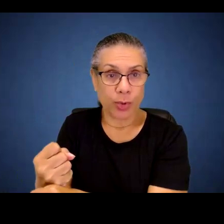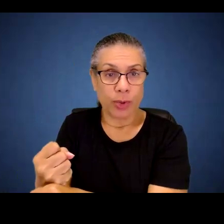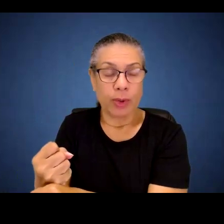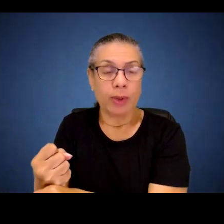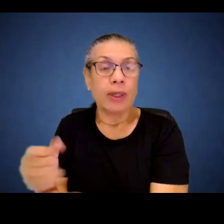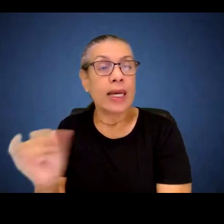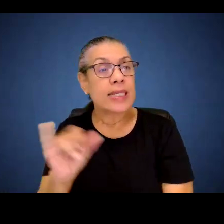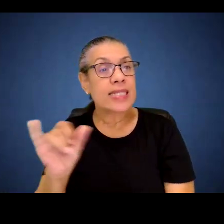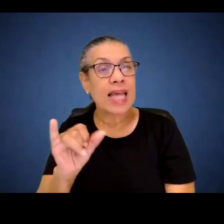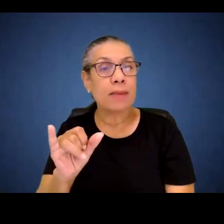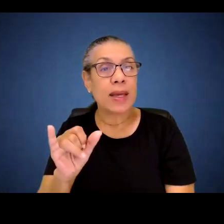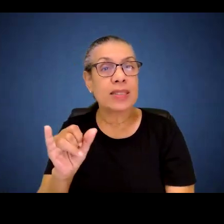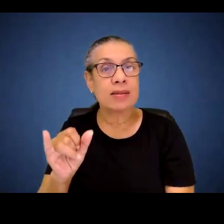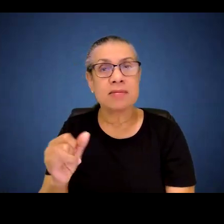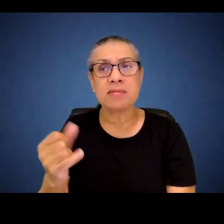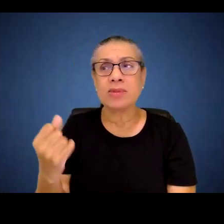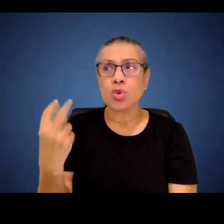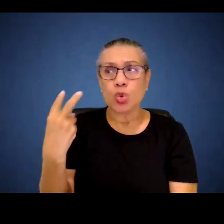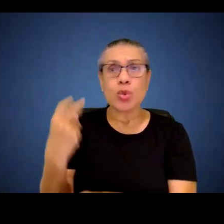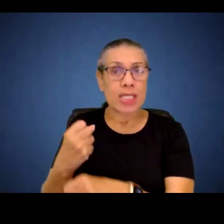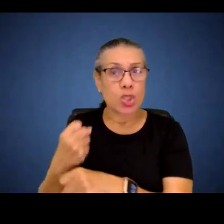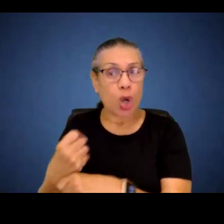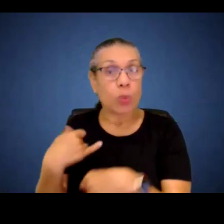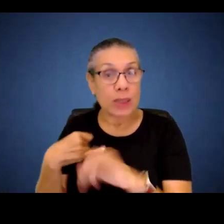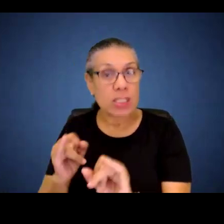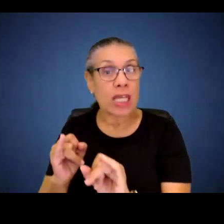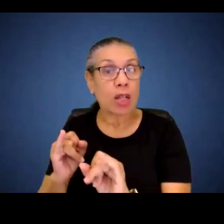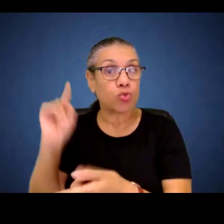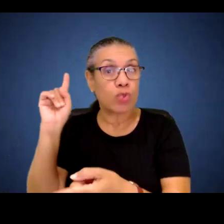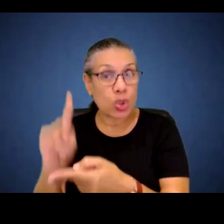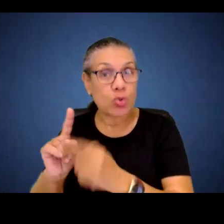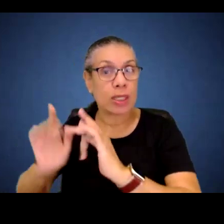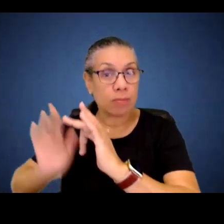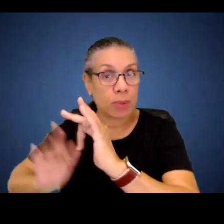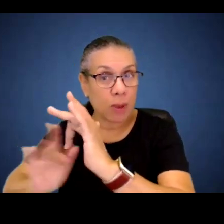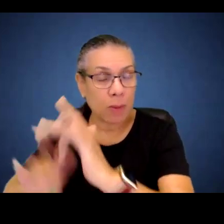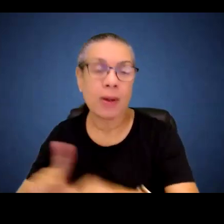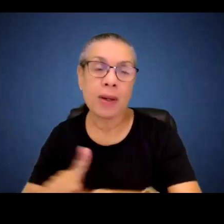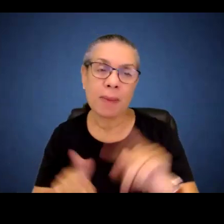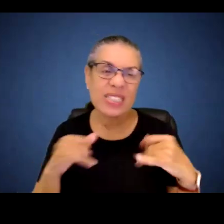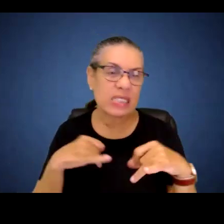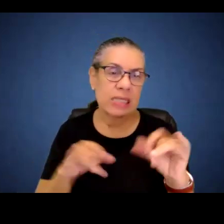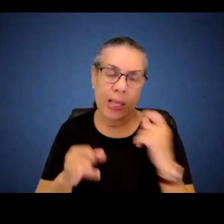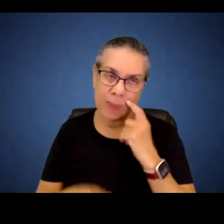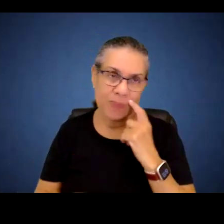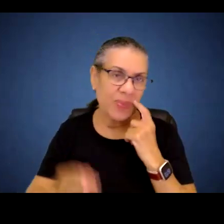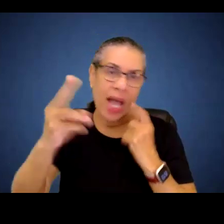as well during the previous year. At the same time, absenteeism remains too